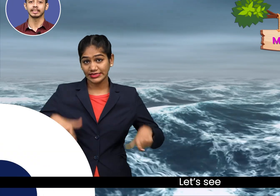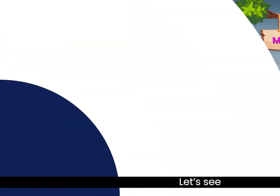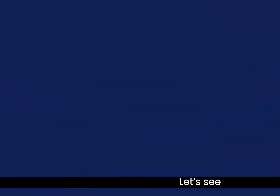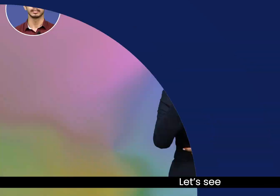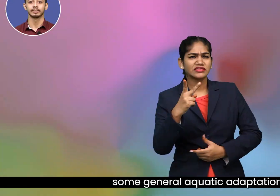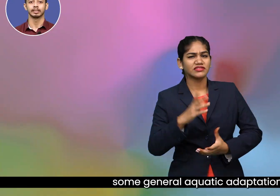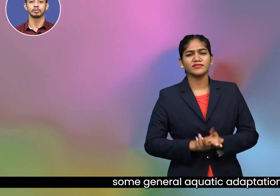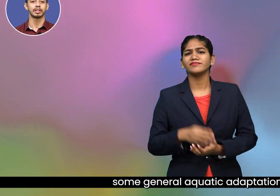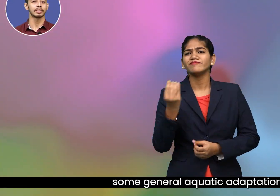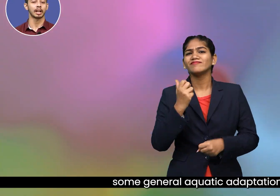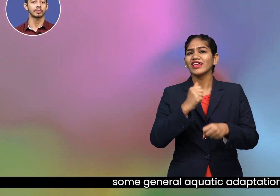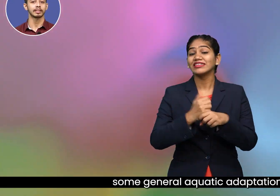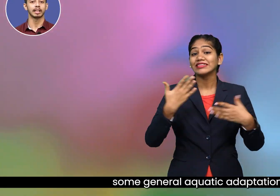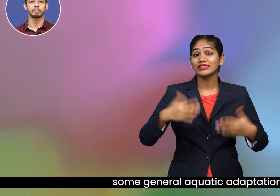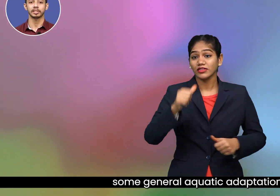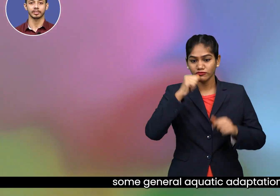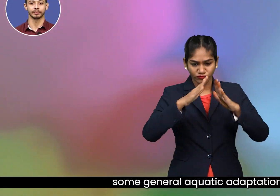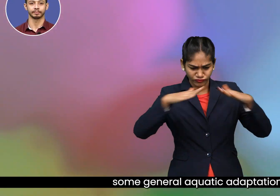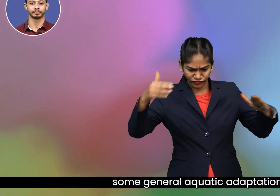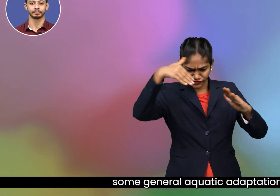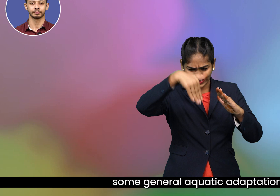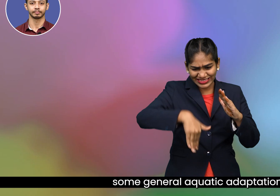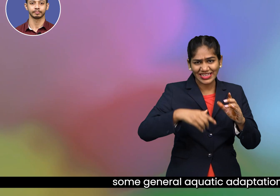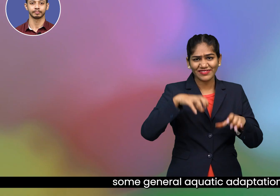Let's see some general aquatic adaptation.